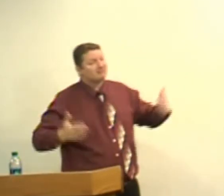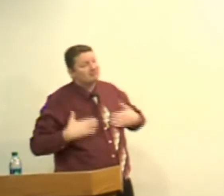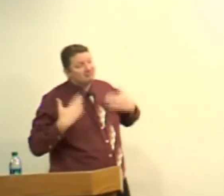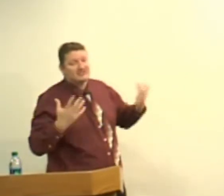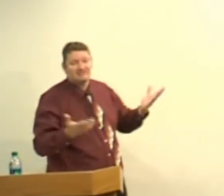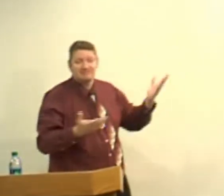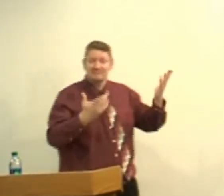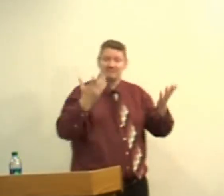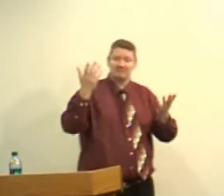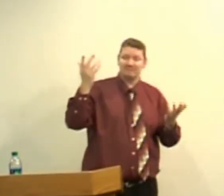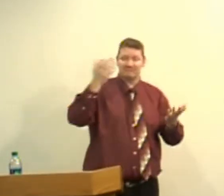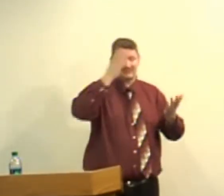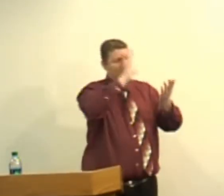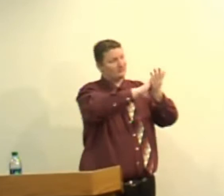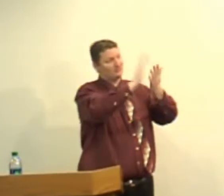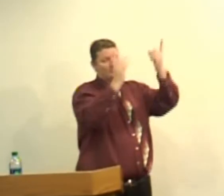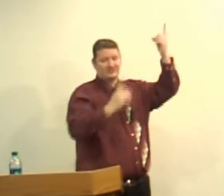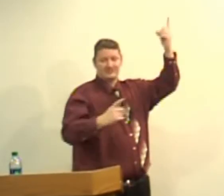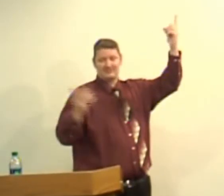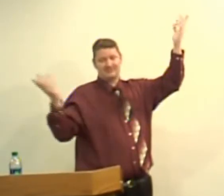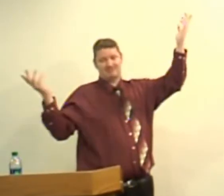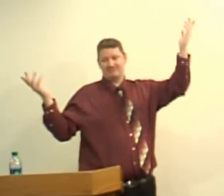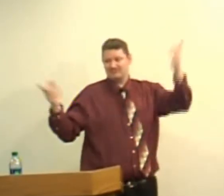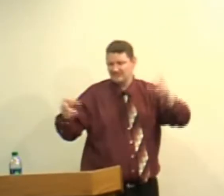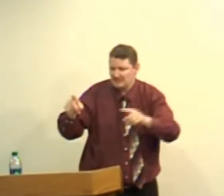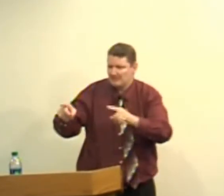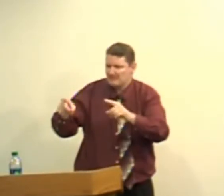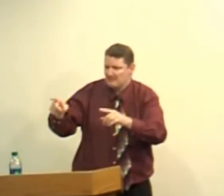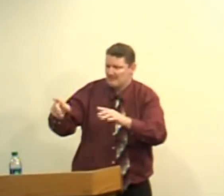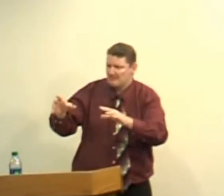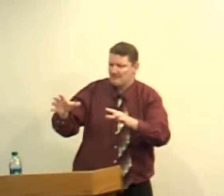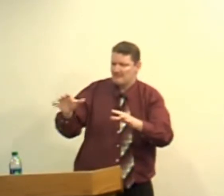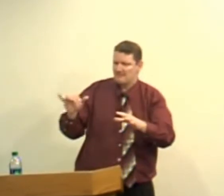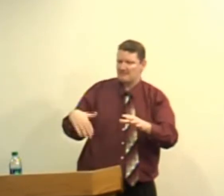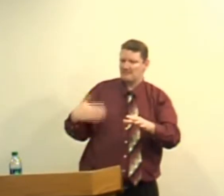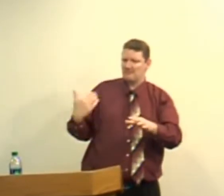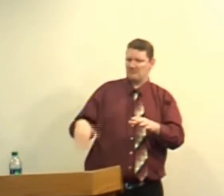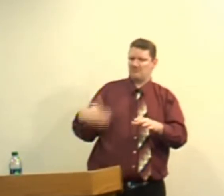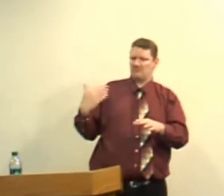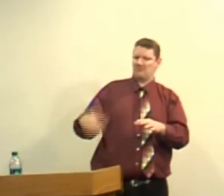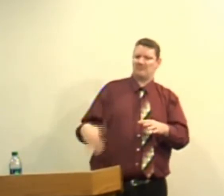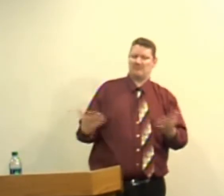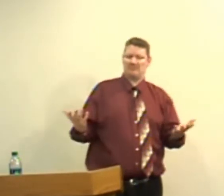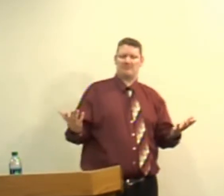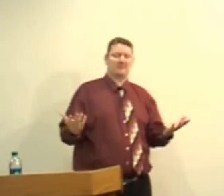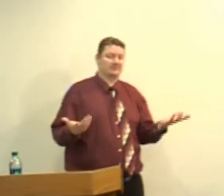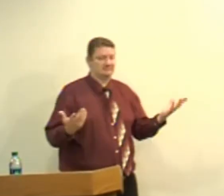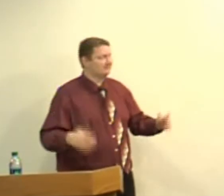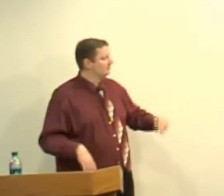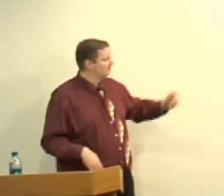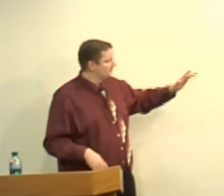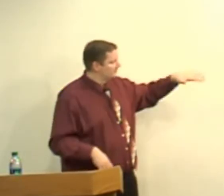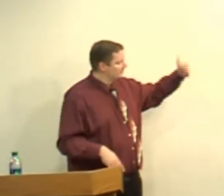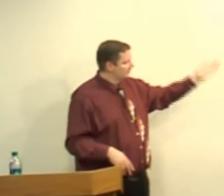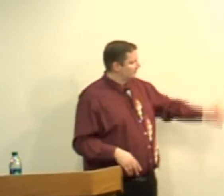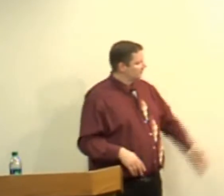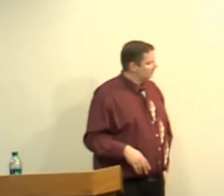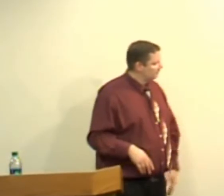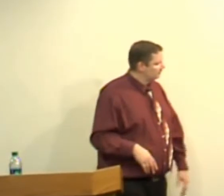and you continue to be happy and you continue to serve God, it shows the glory. And then they're stuck. They don't know what to do.